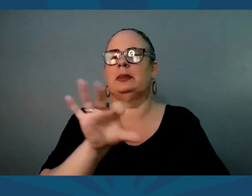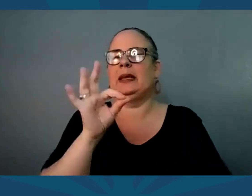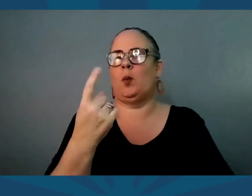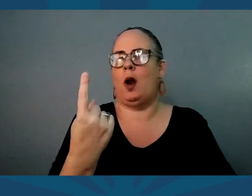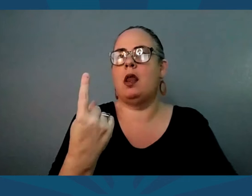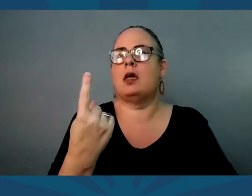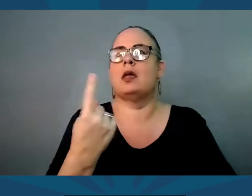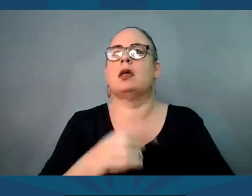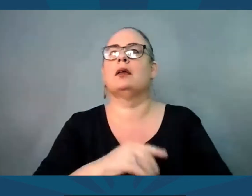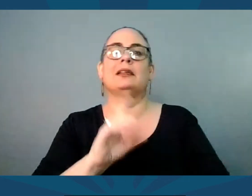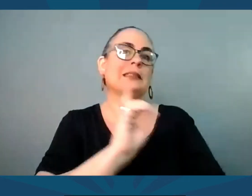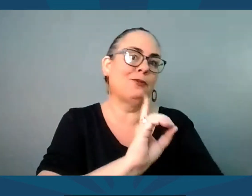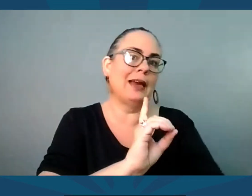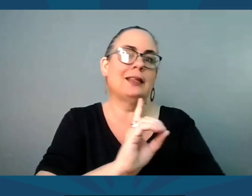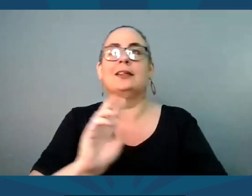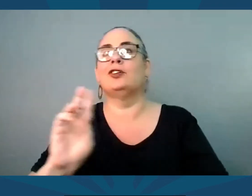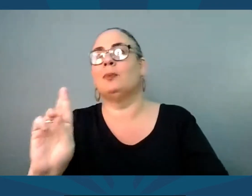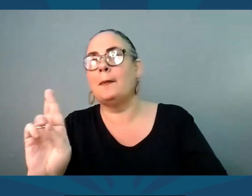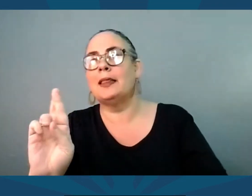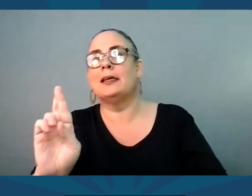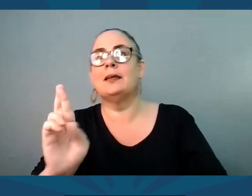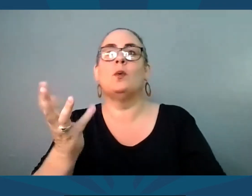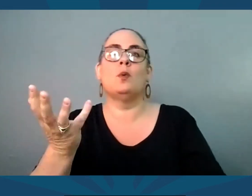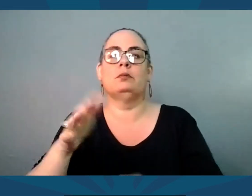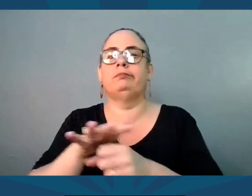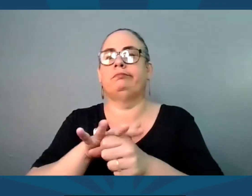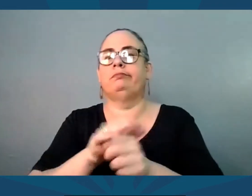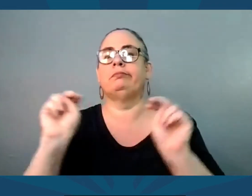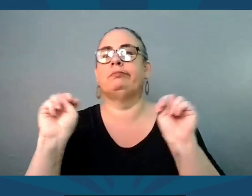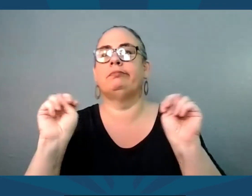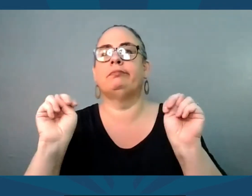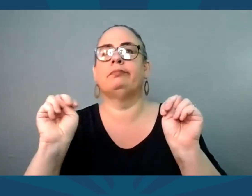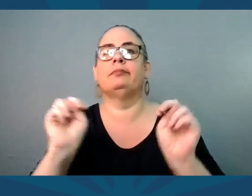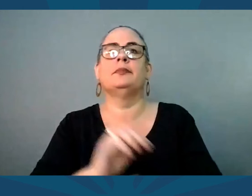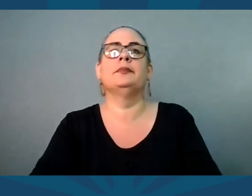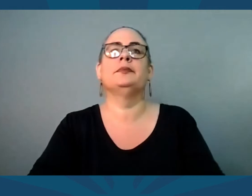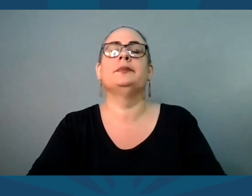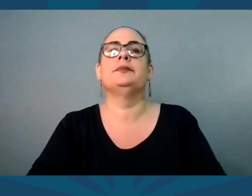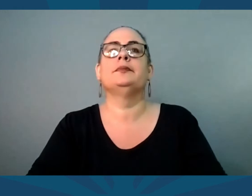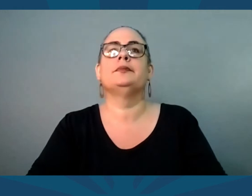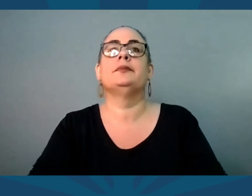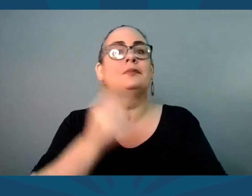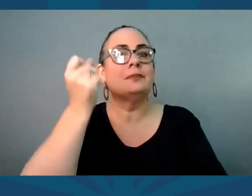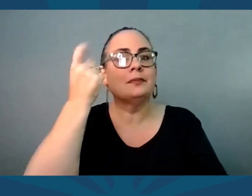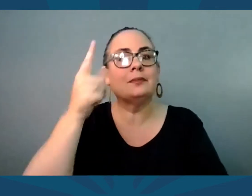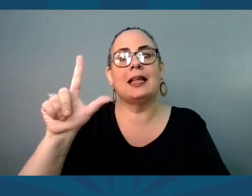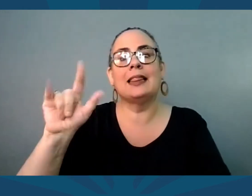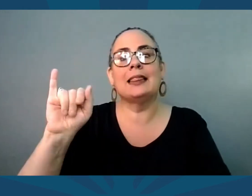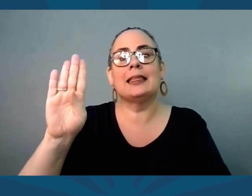Independent voter, select one, Democratic, Republican, or local nonpartisan.